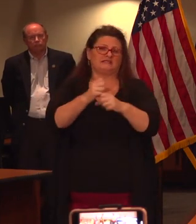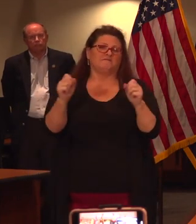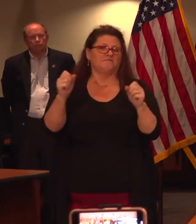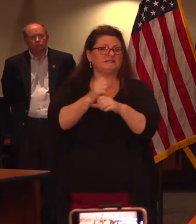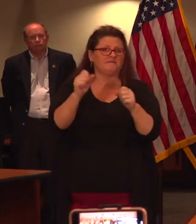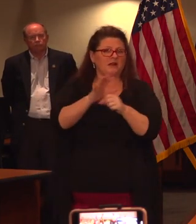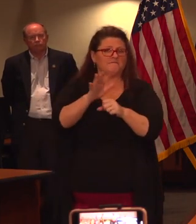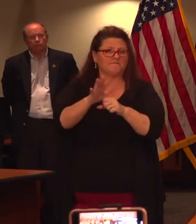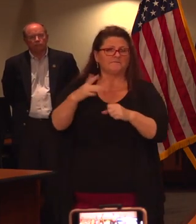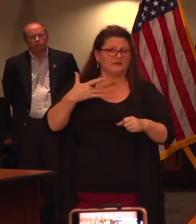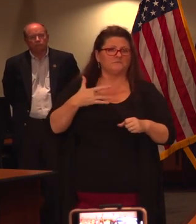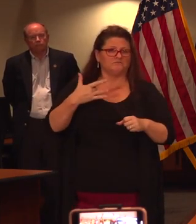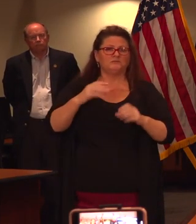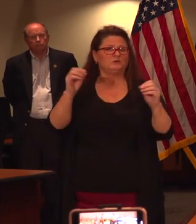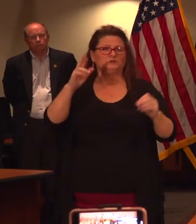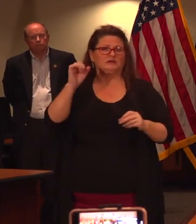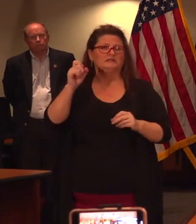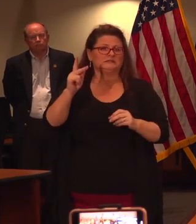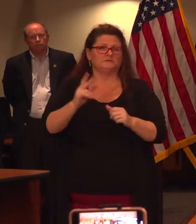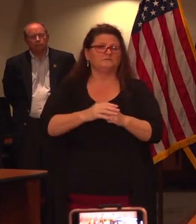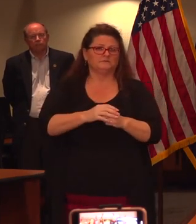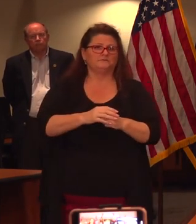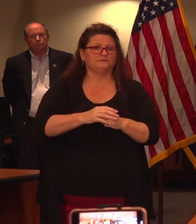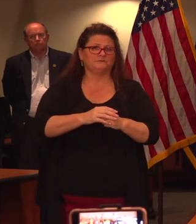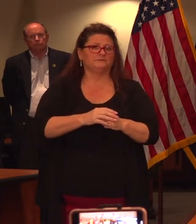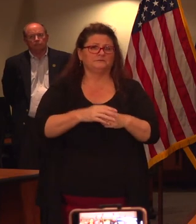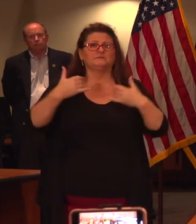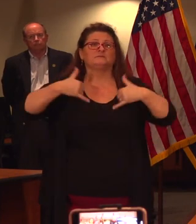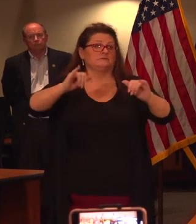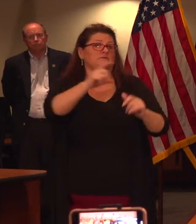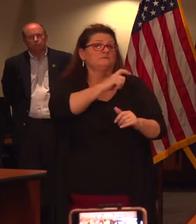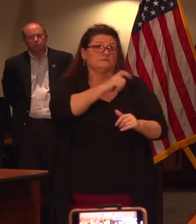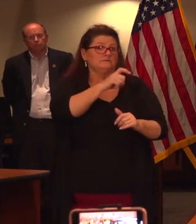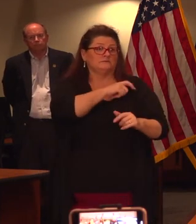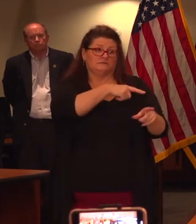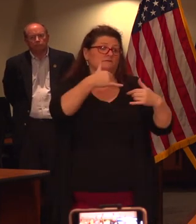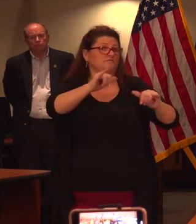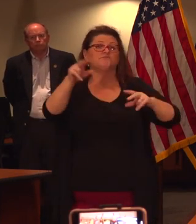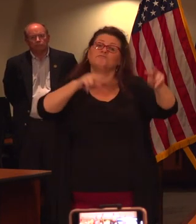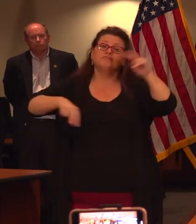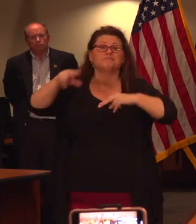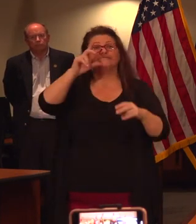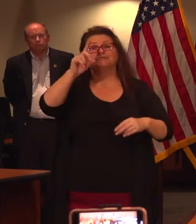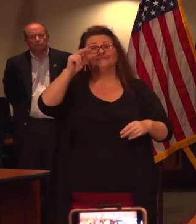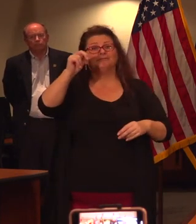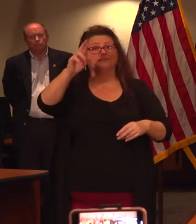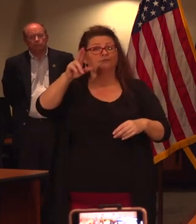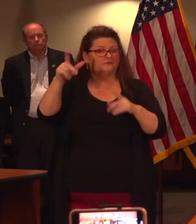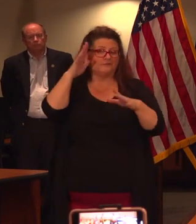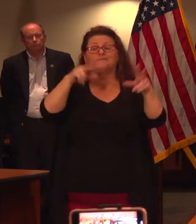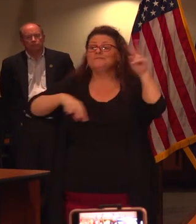a step that we think has no risk of exposure. Still, law enforcement and the Department of Natural Resources will